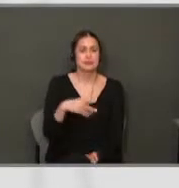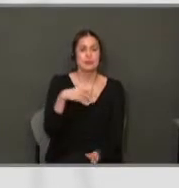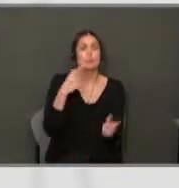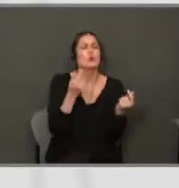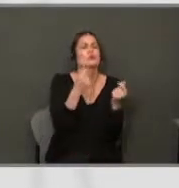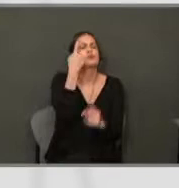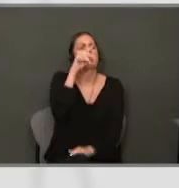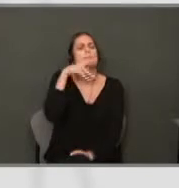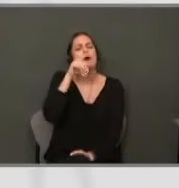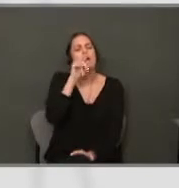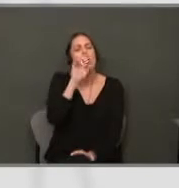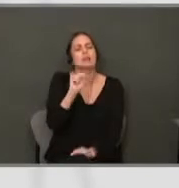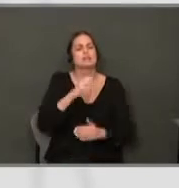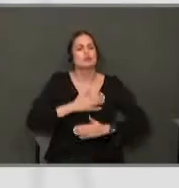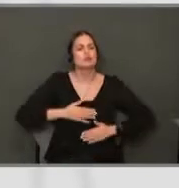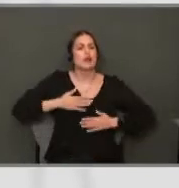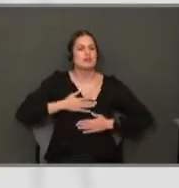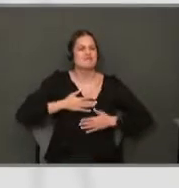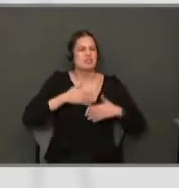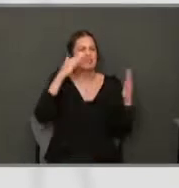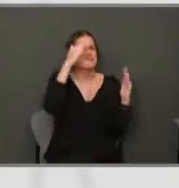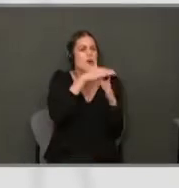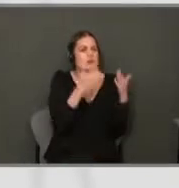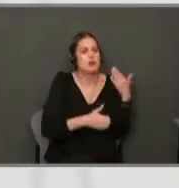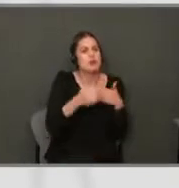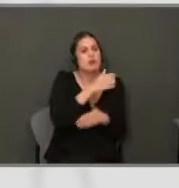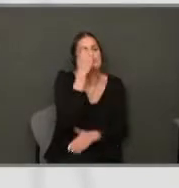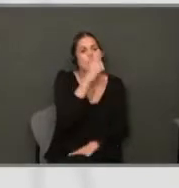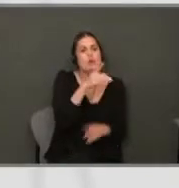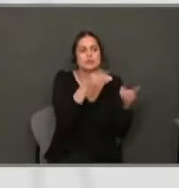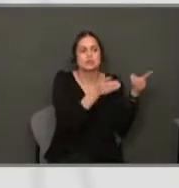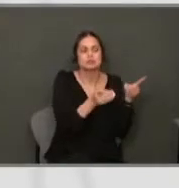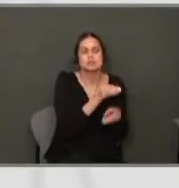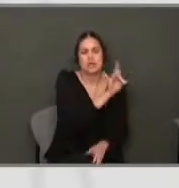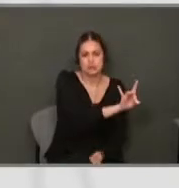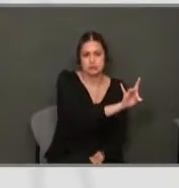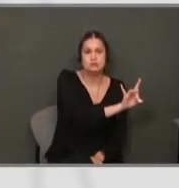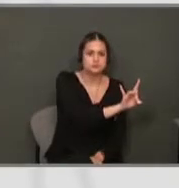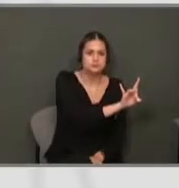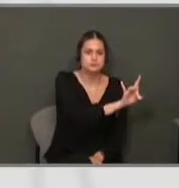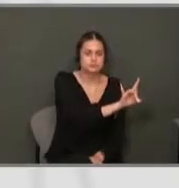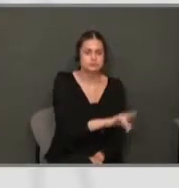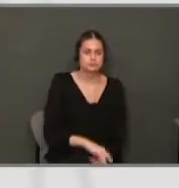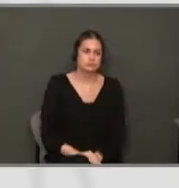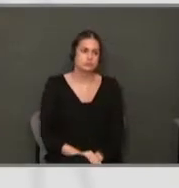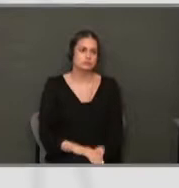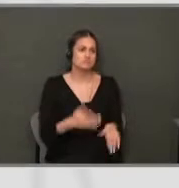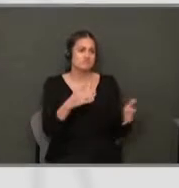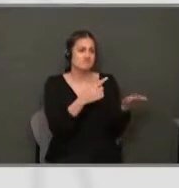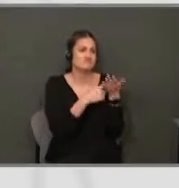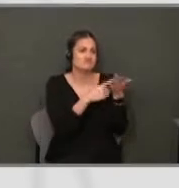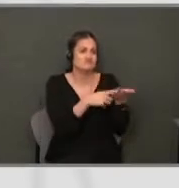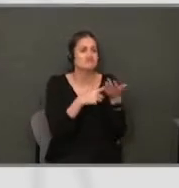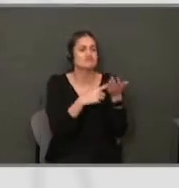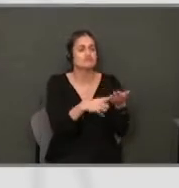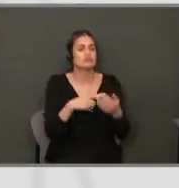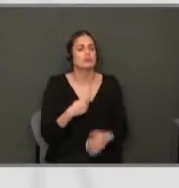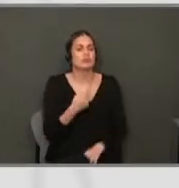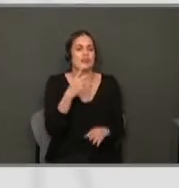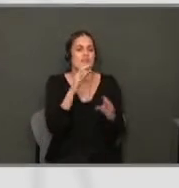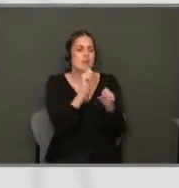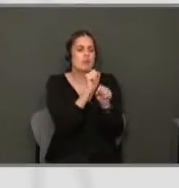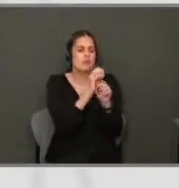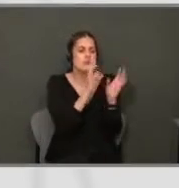what are we doing in terms of Parks and Rec, which was a high priority for District 8? And we talked about this is one of the work session items